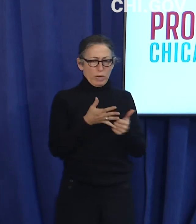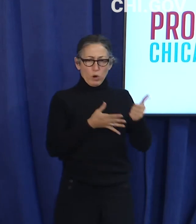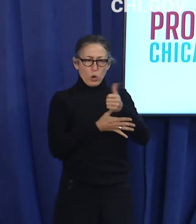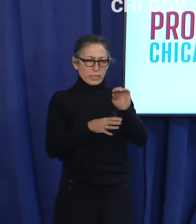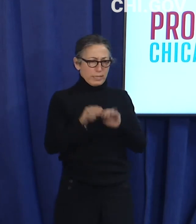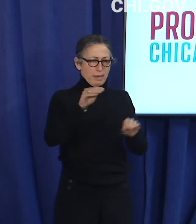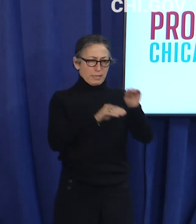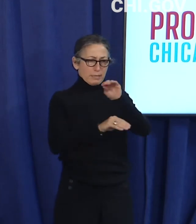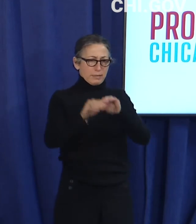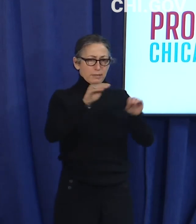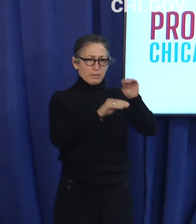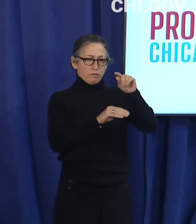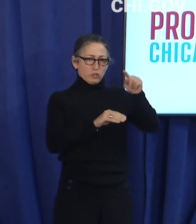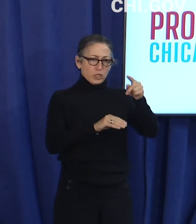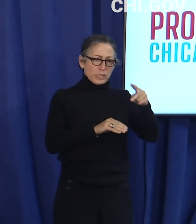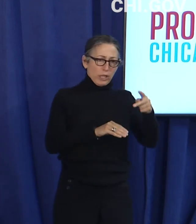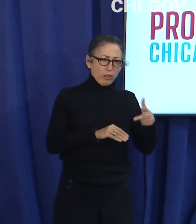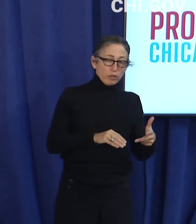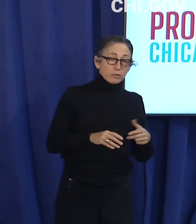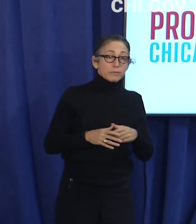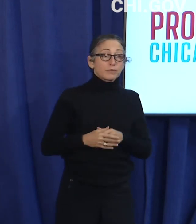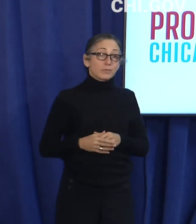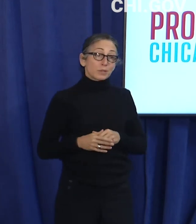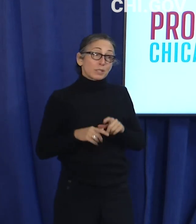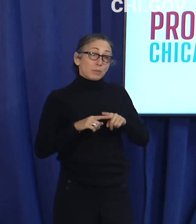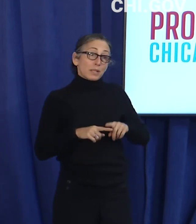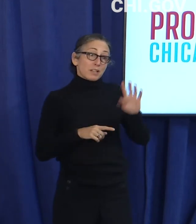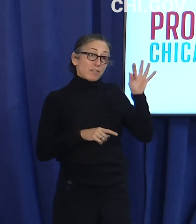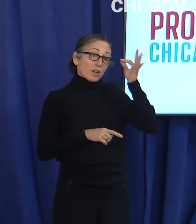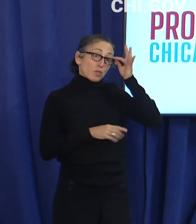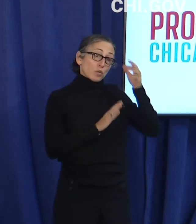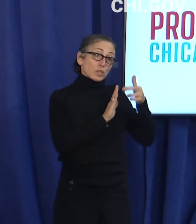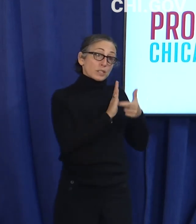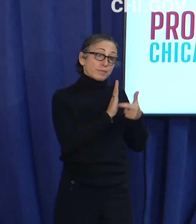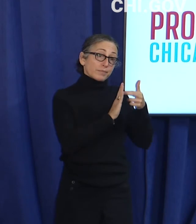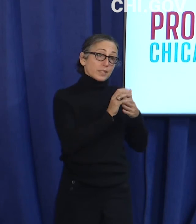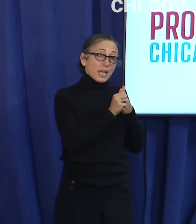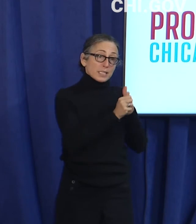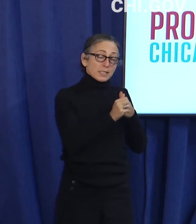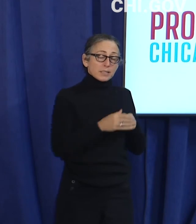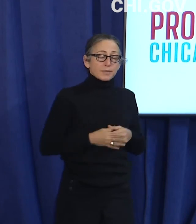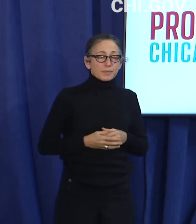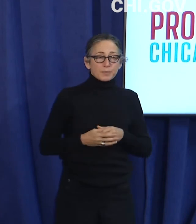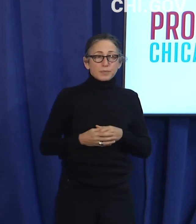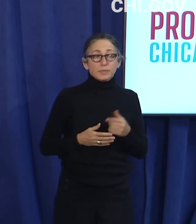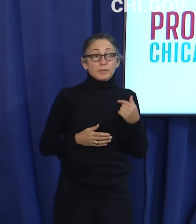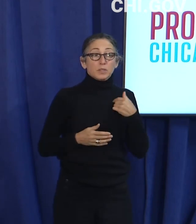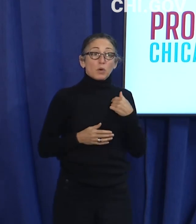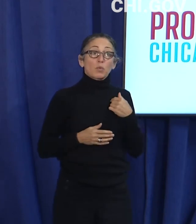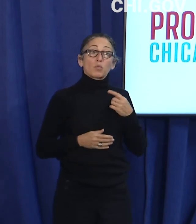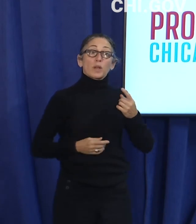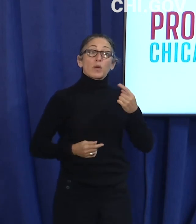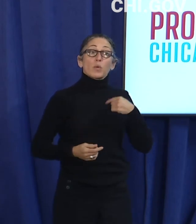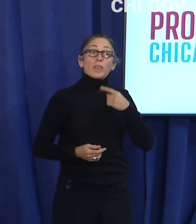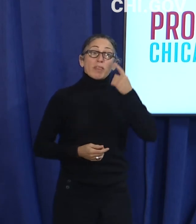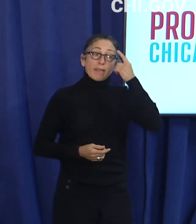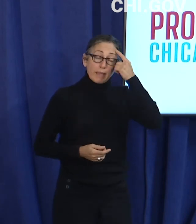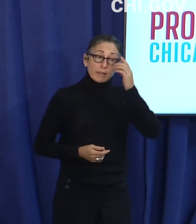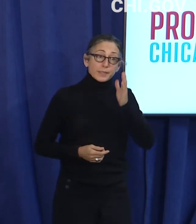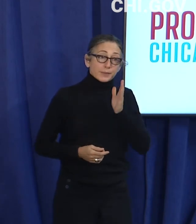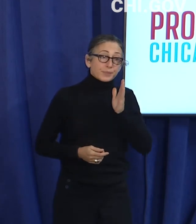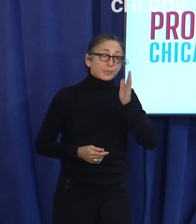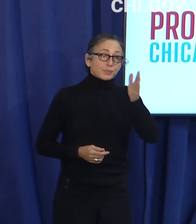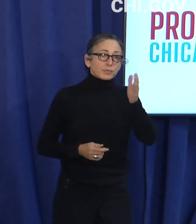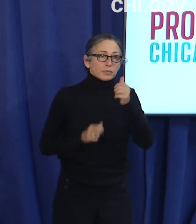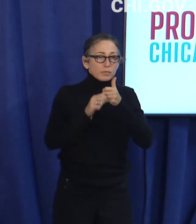that this will be based on when this is released. We are anticipating that this would follow the same